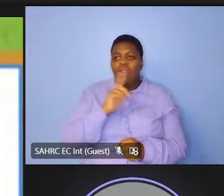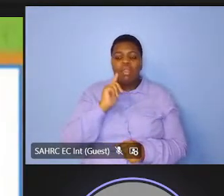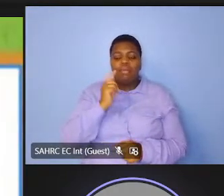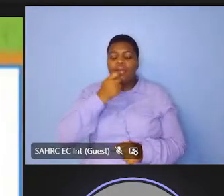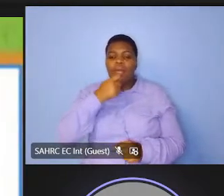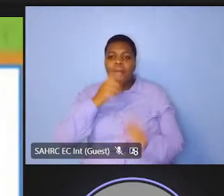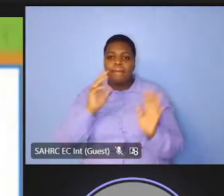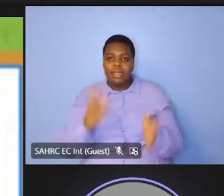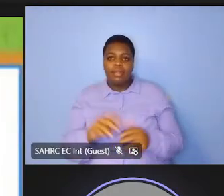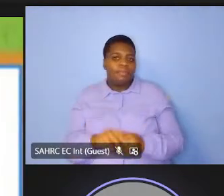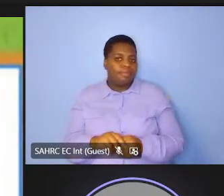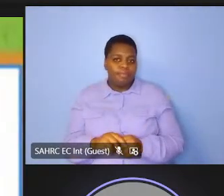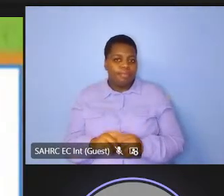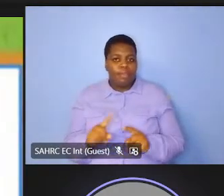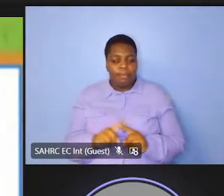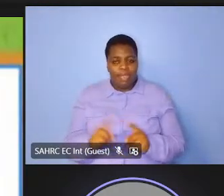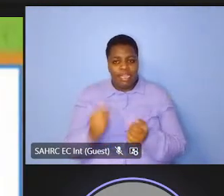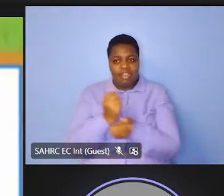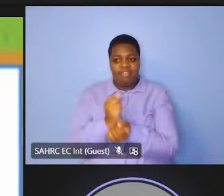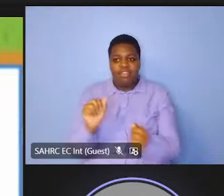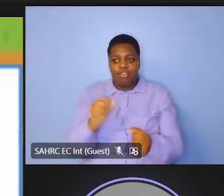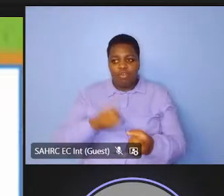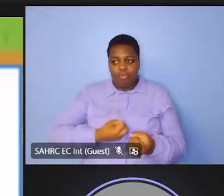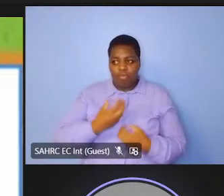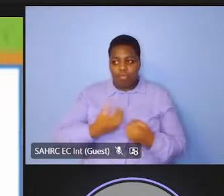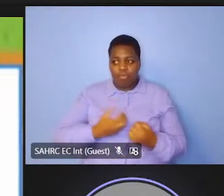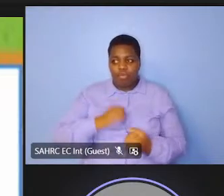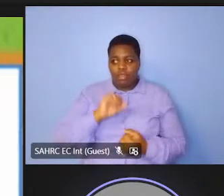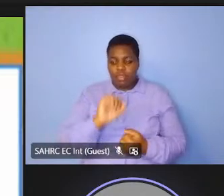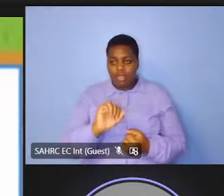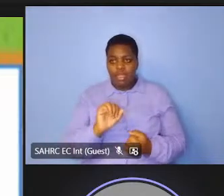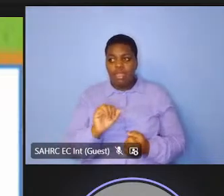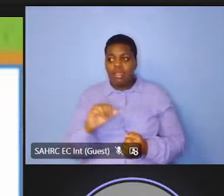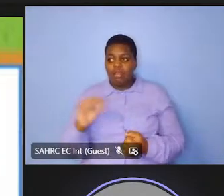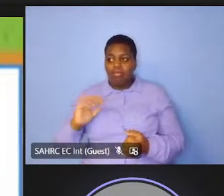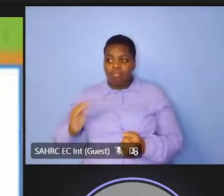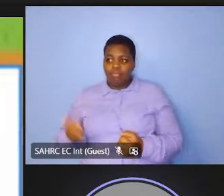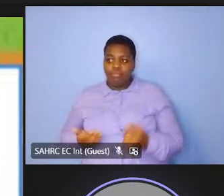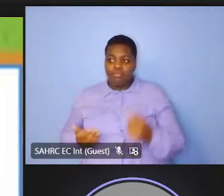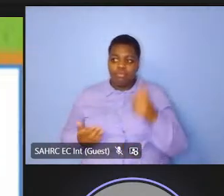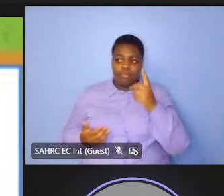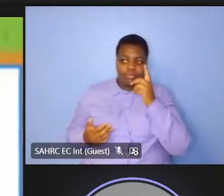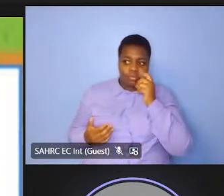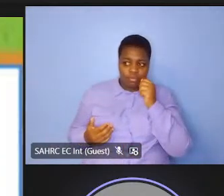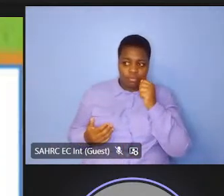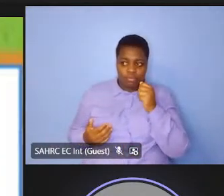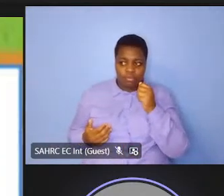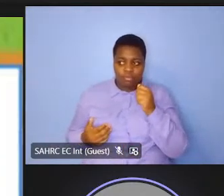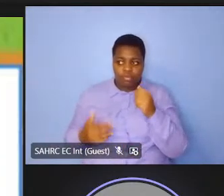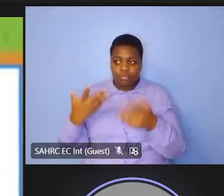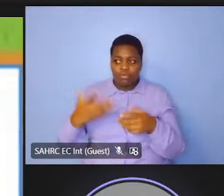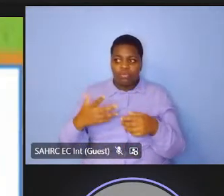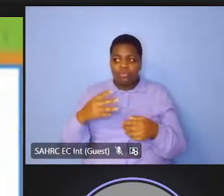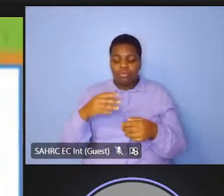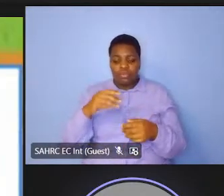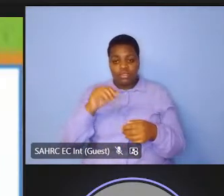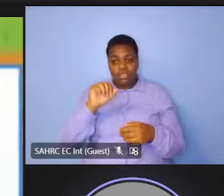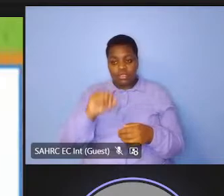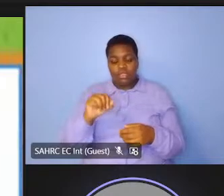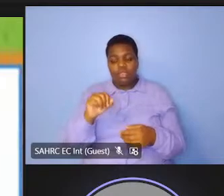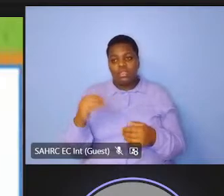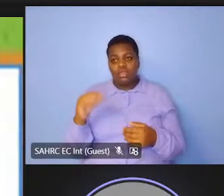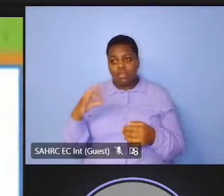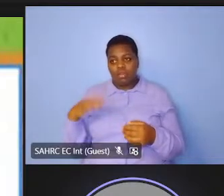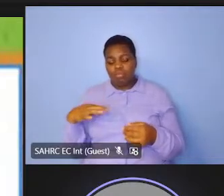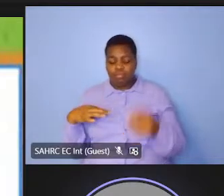also affect the freedom of expression, freedom of gender fluidity of cis-normative or cisgender learners. And